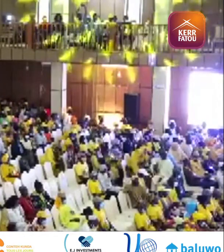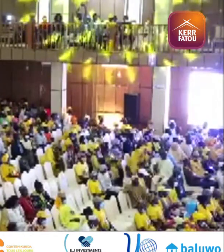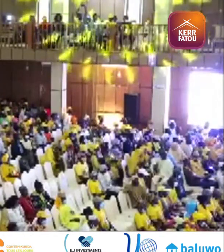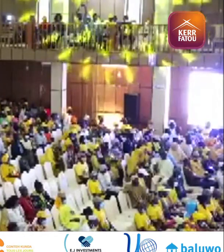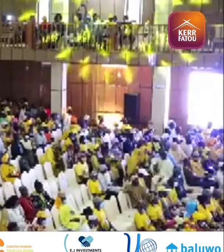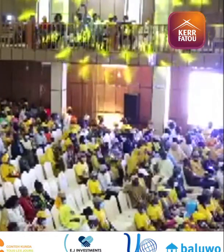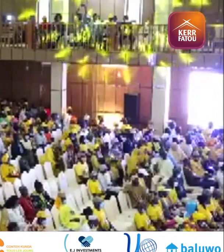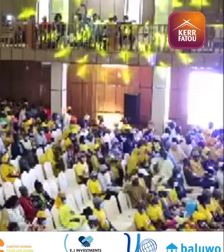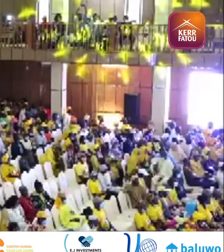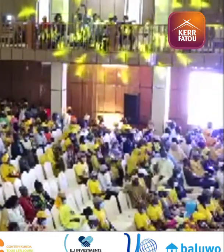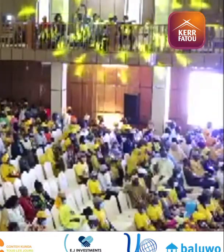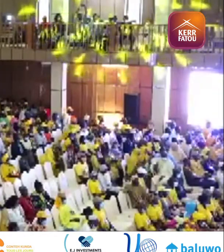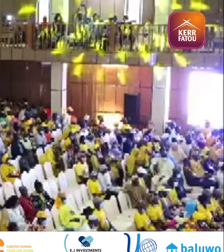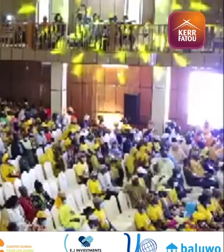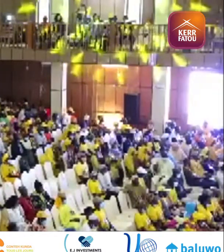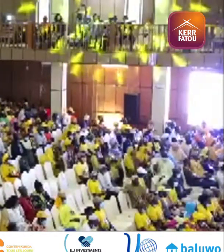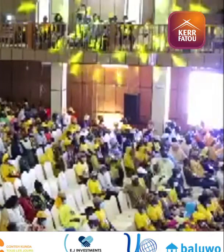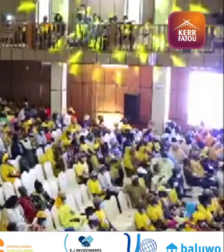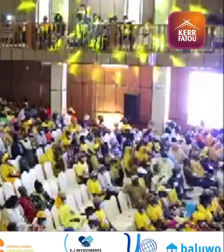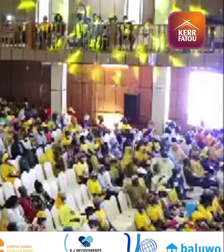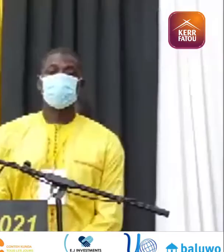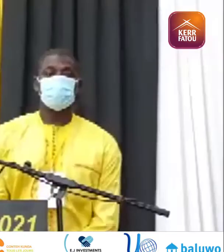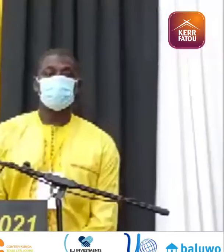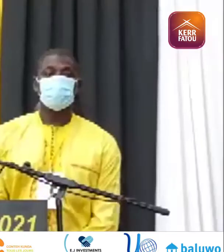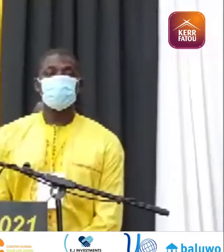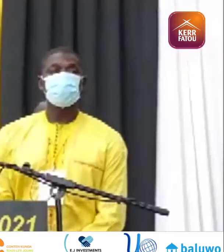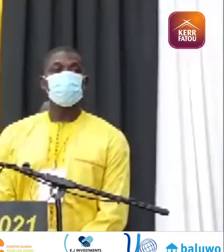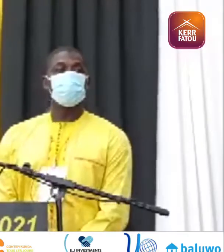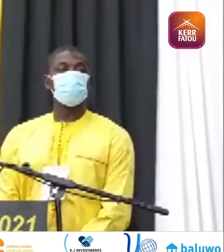Another huge round of applause for His Excellency